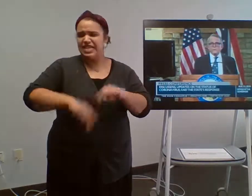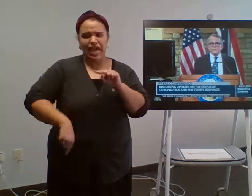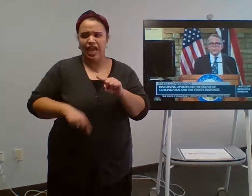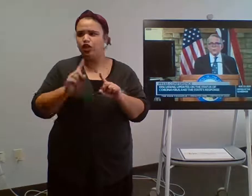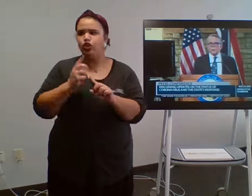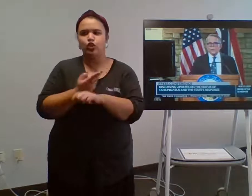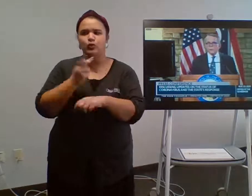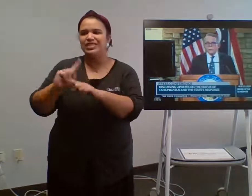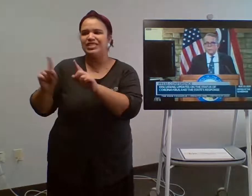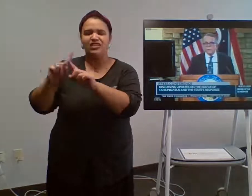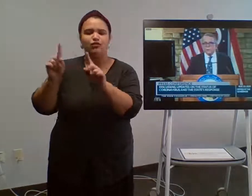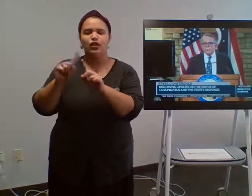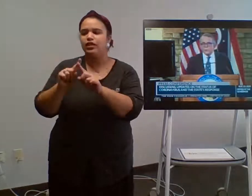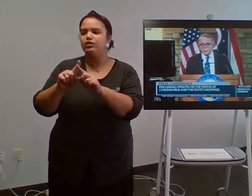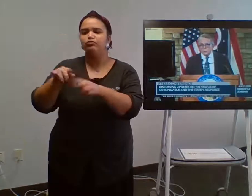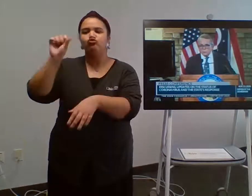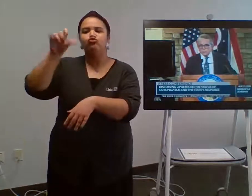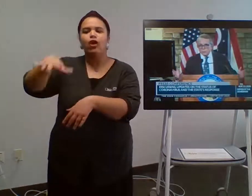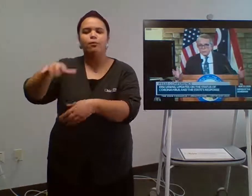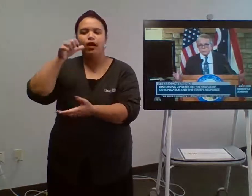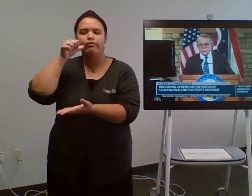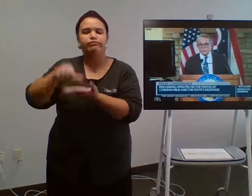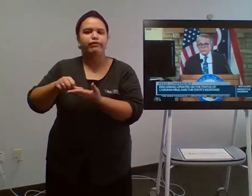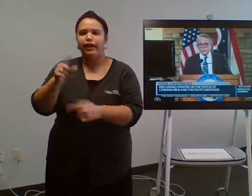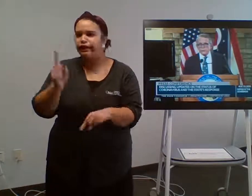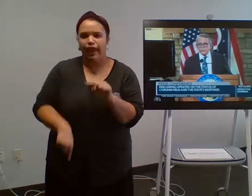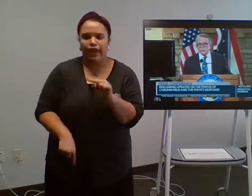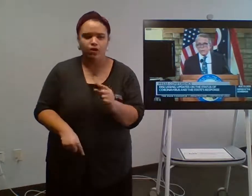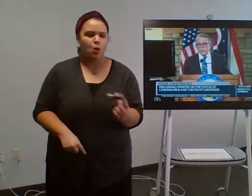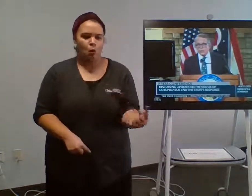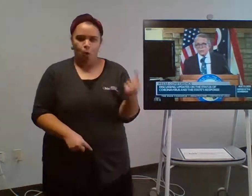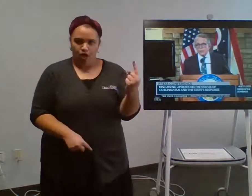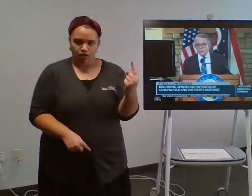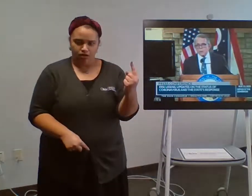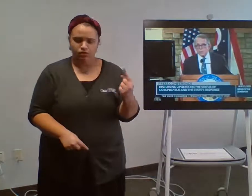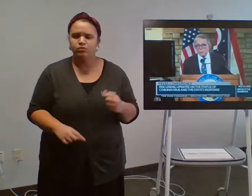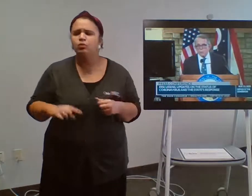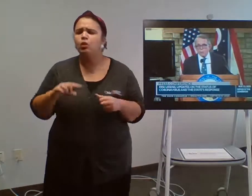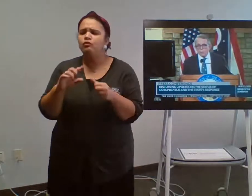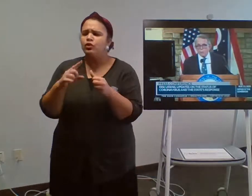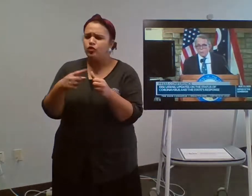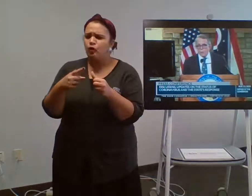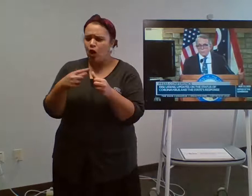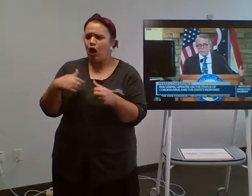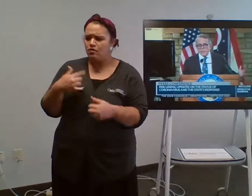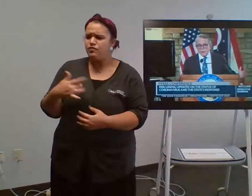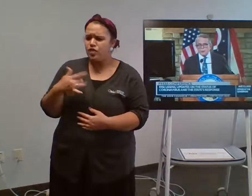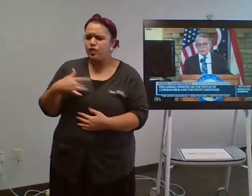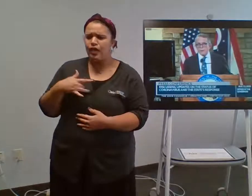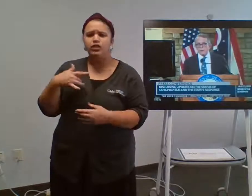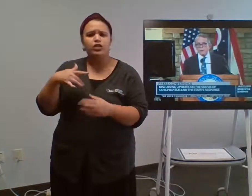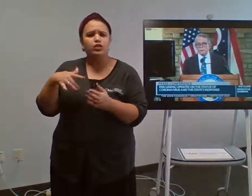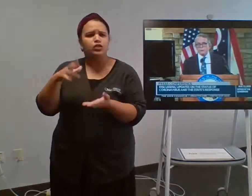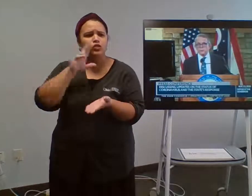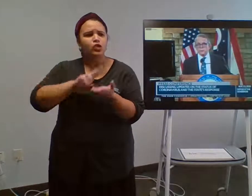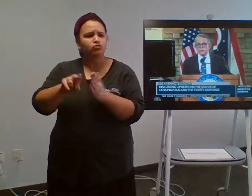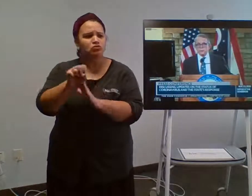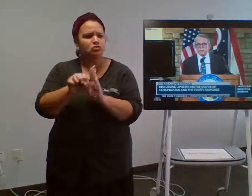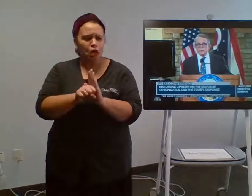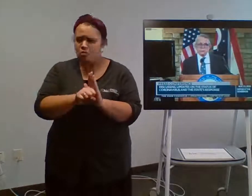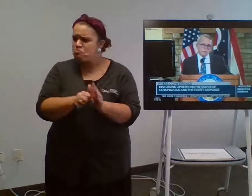Well, first of all, I think Secretary LaRose is doing a good job. I don't have a comment about that